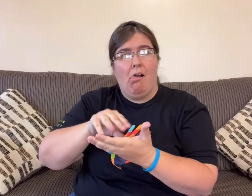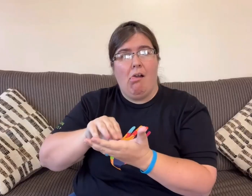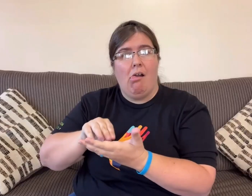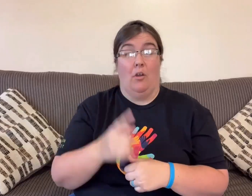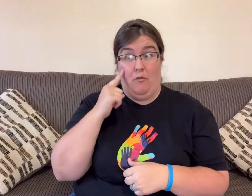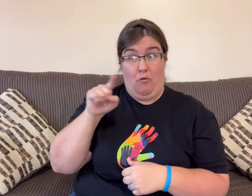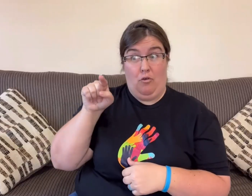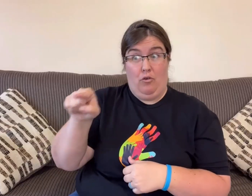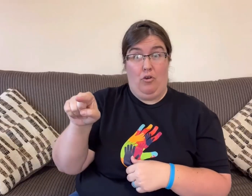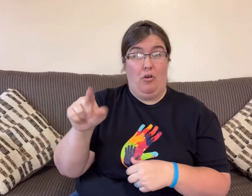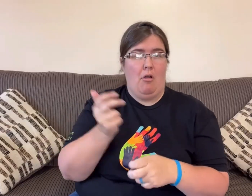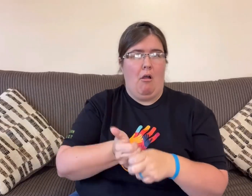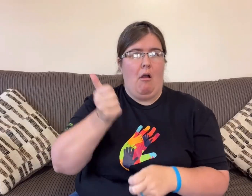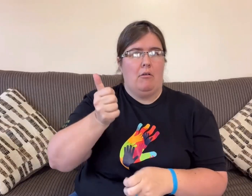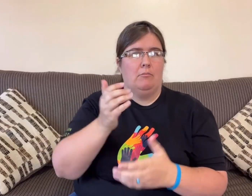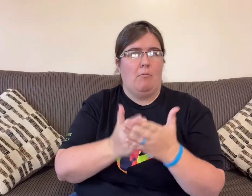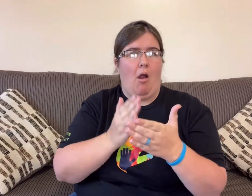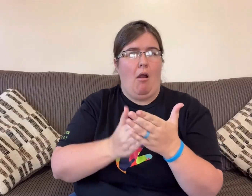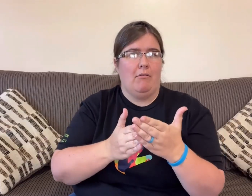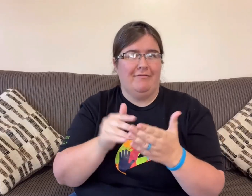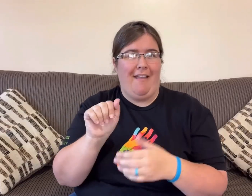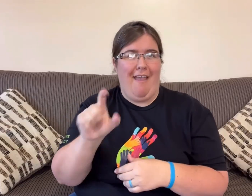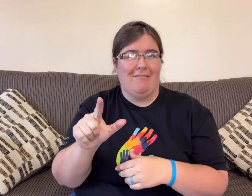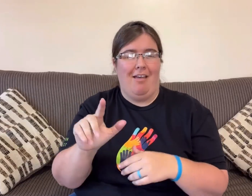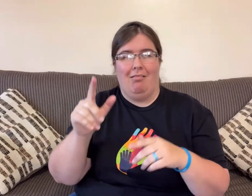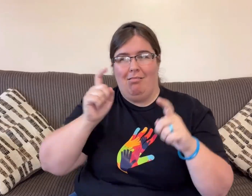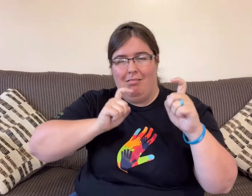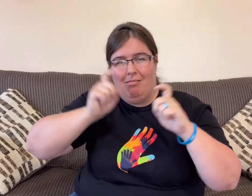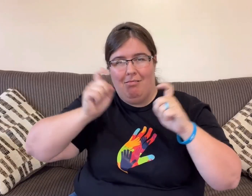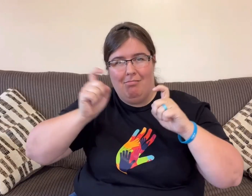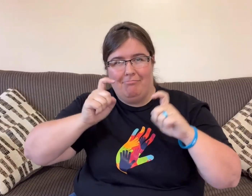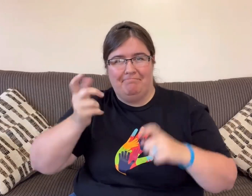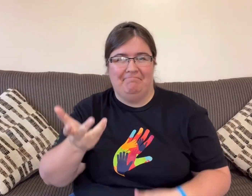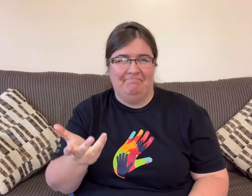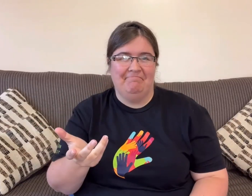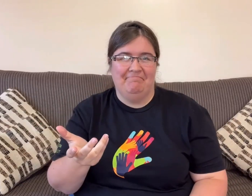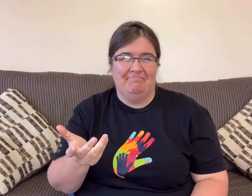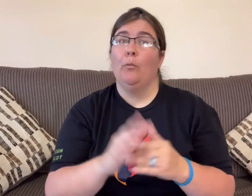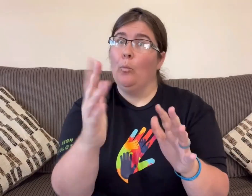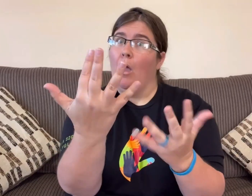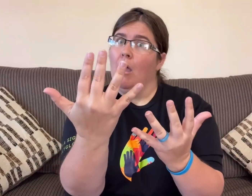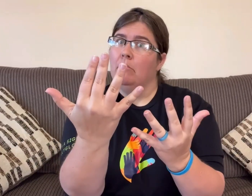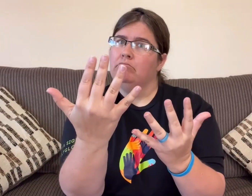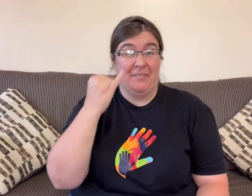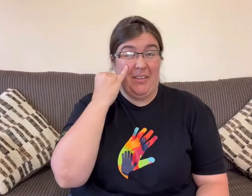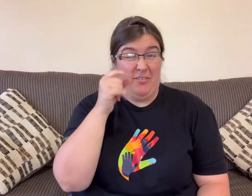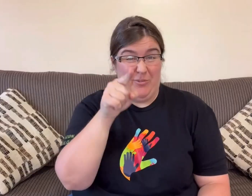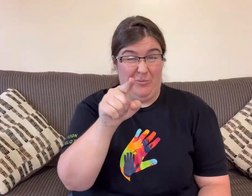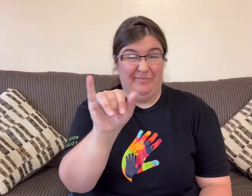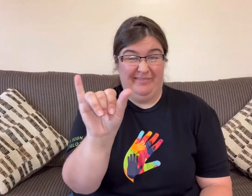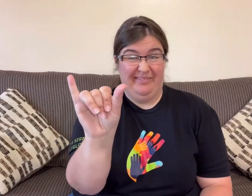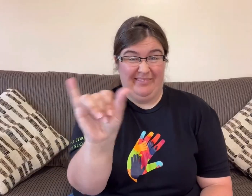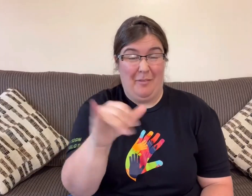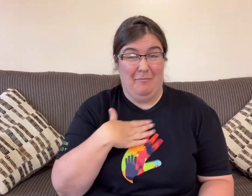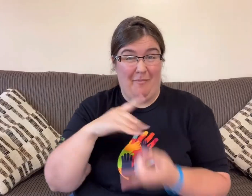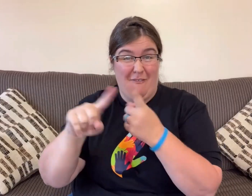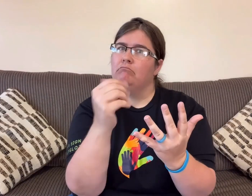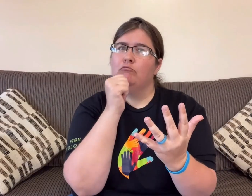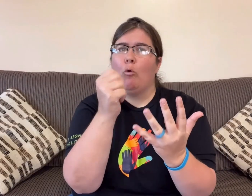ASL, but she kept working at it. And for her, facial expressions was the hardest part of learning ASL. But before you get discouraged, if you're like my friend,